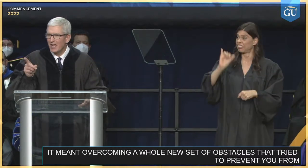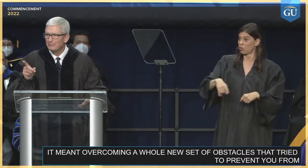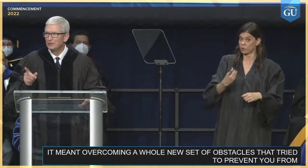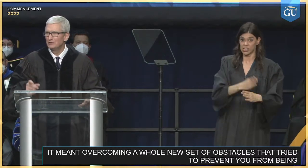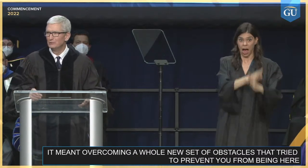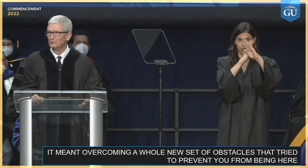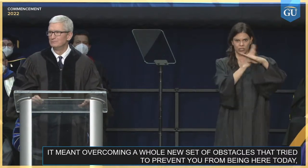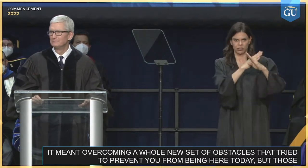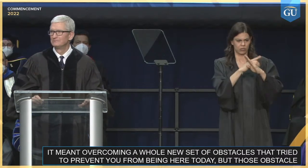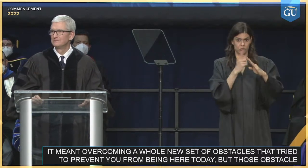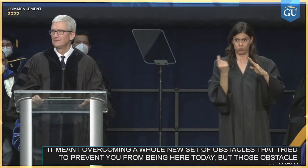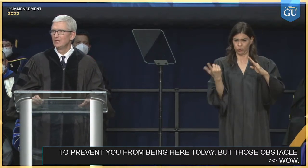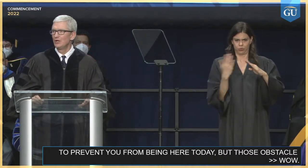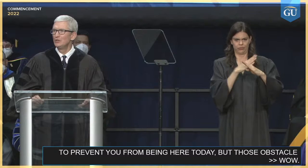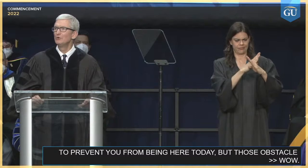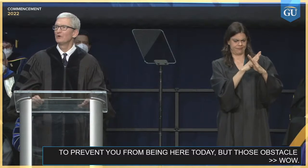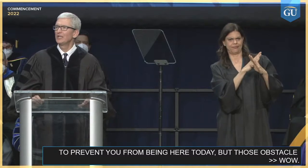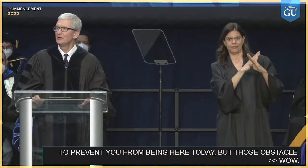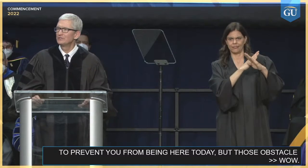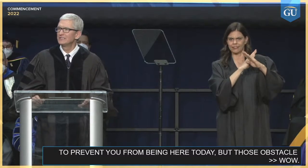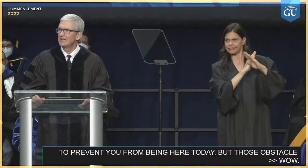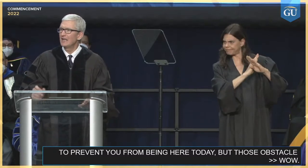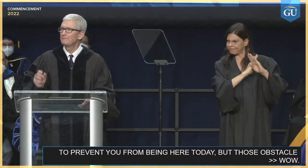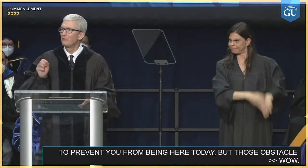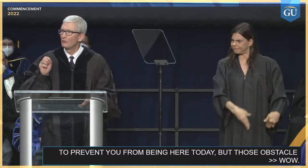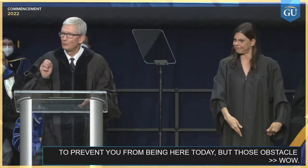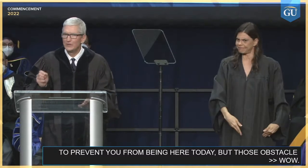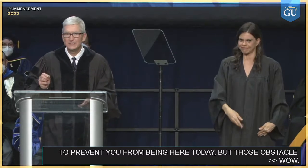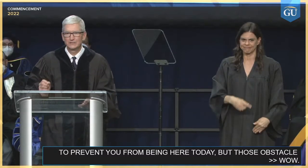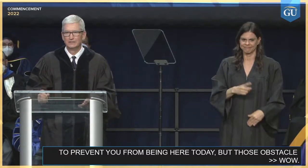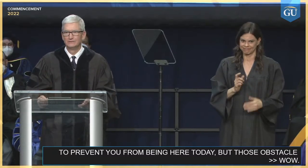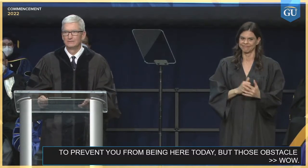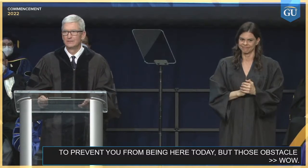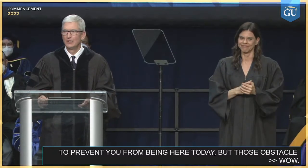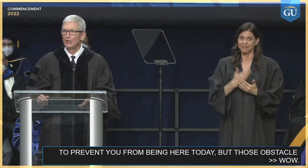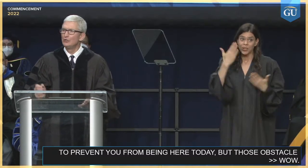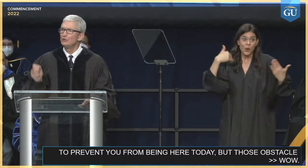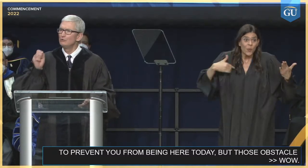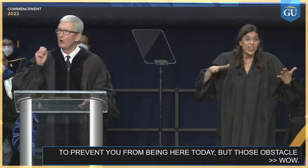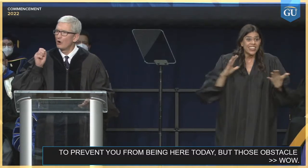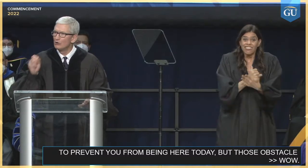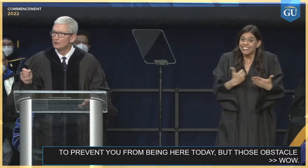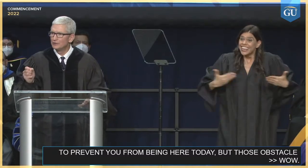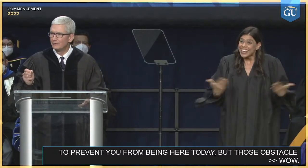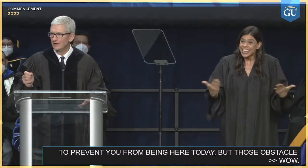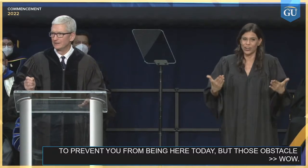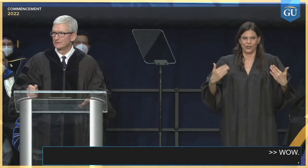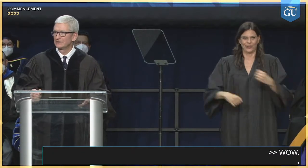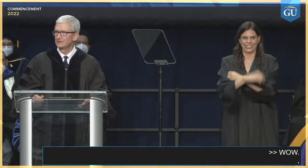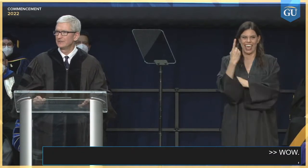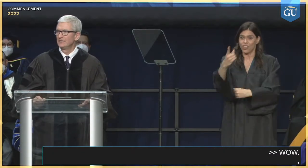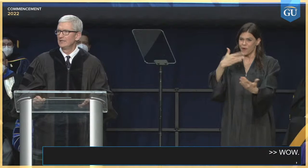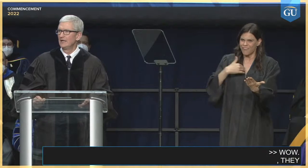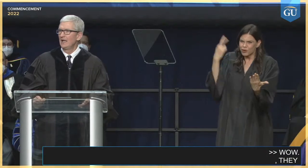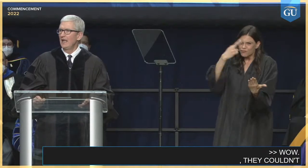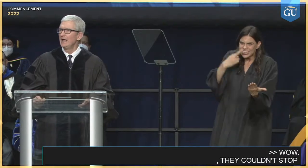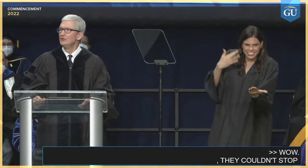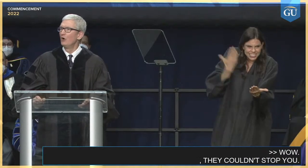you. You are here today for a reason. You earned this. And no one